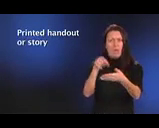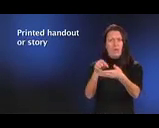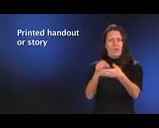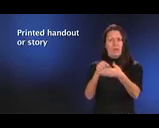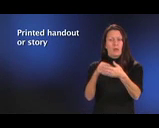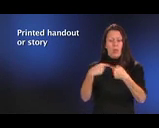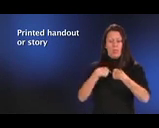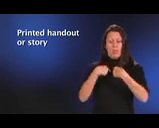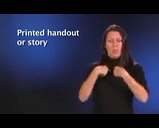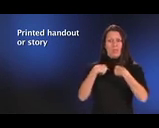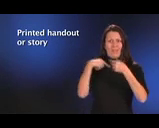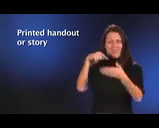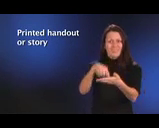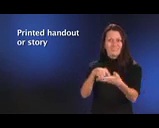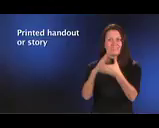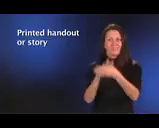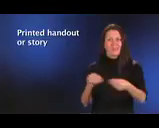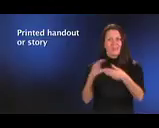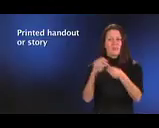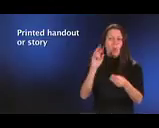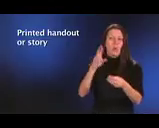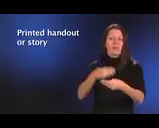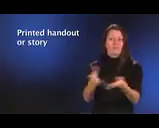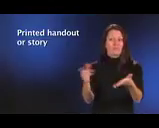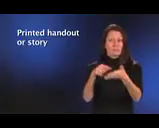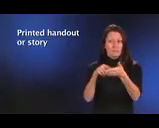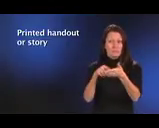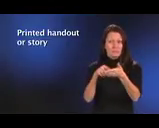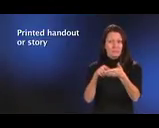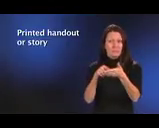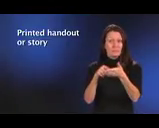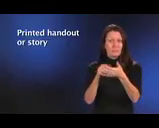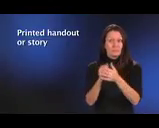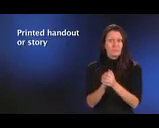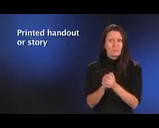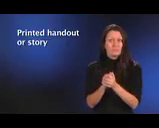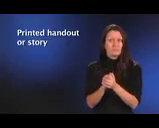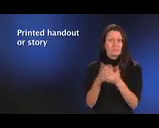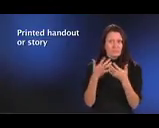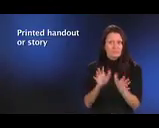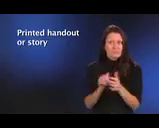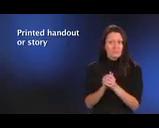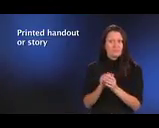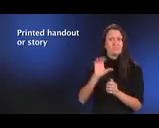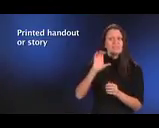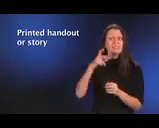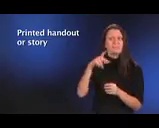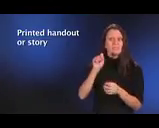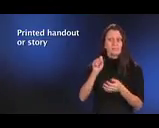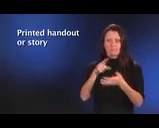topic and the story first. Then the CPSS uses